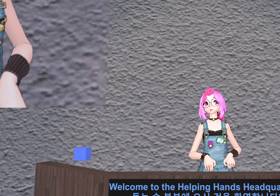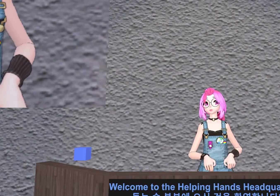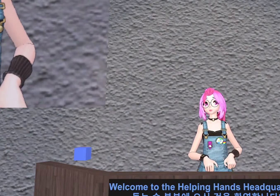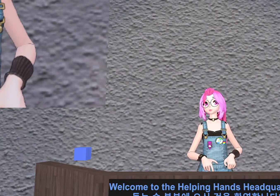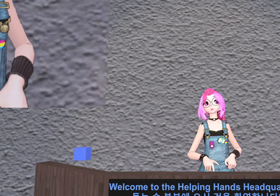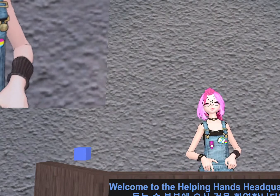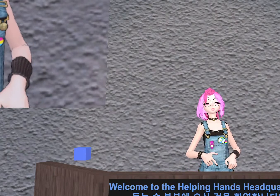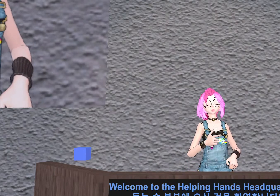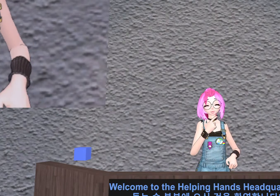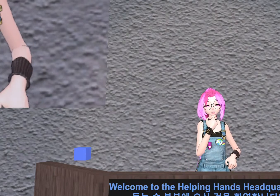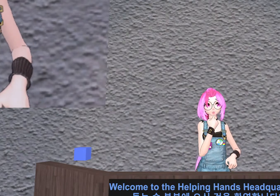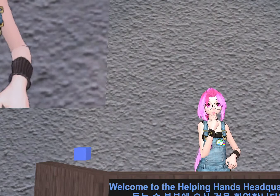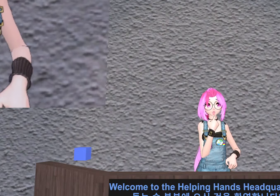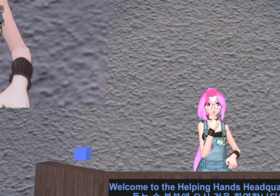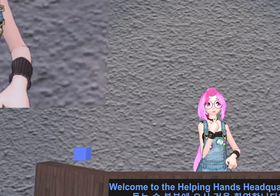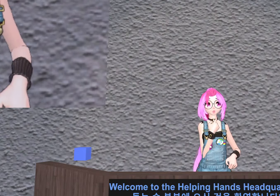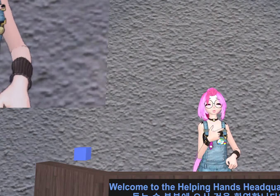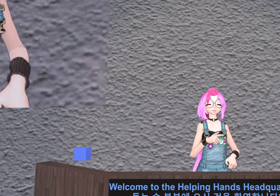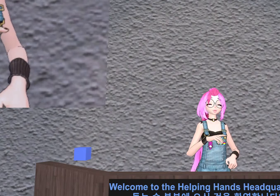Good.